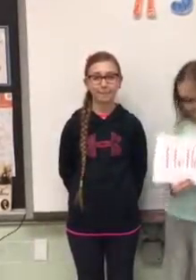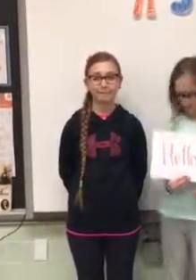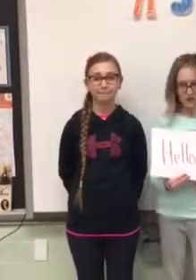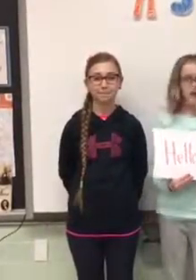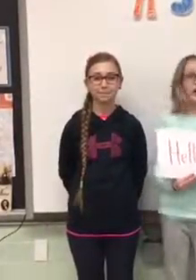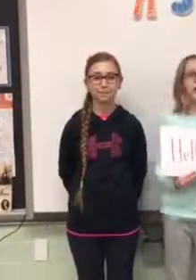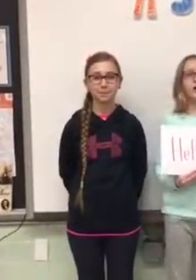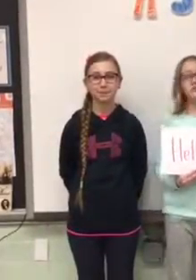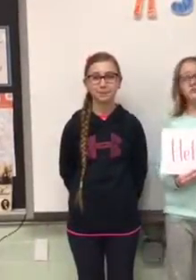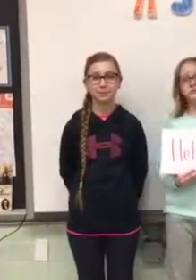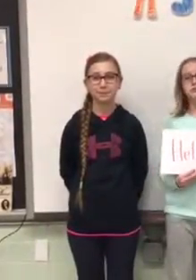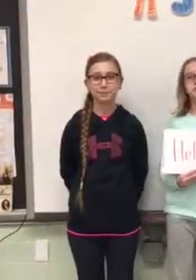Hello.